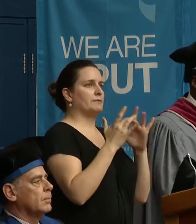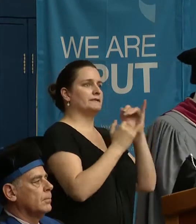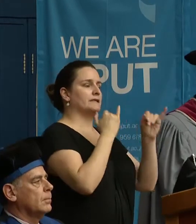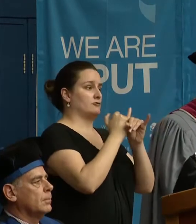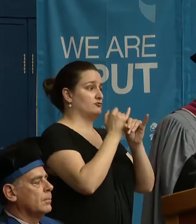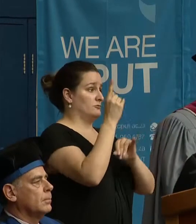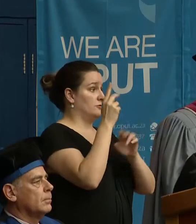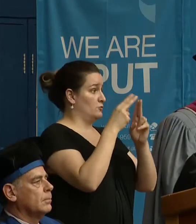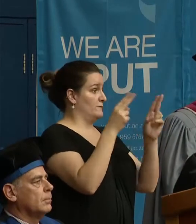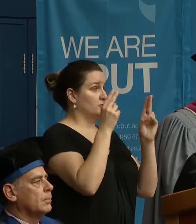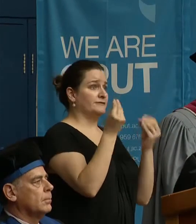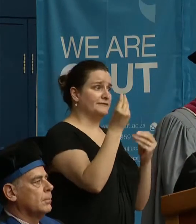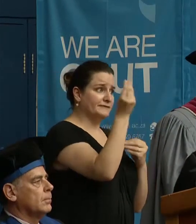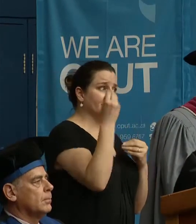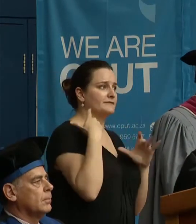universities.